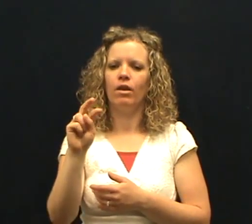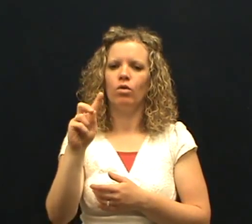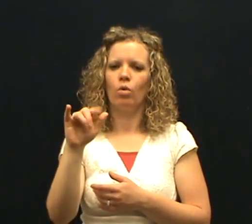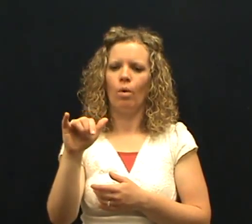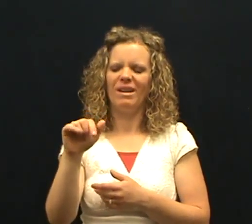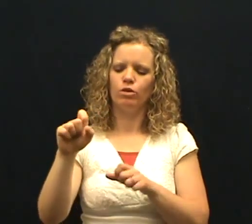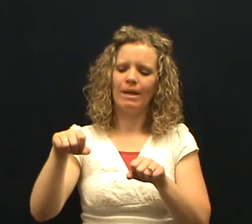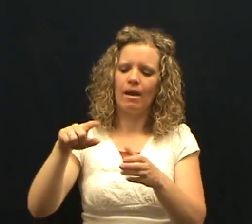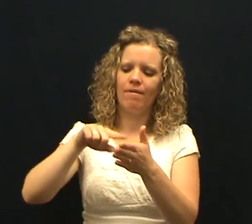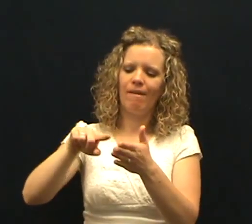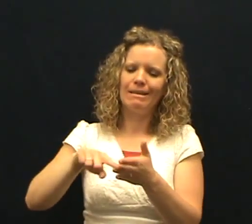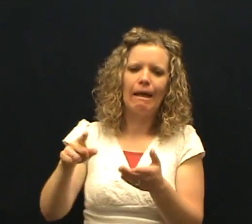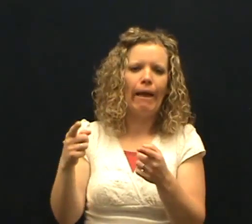investigate why.